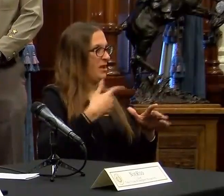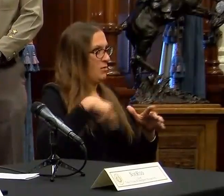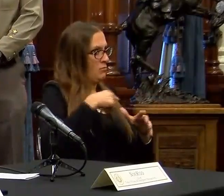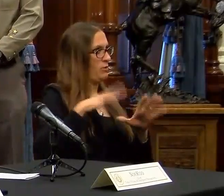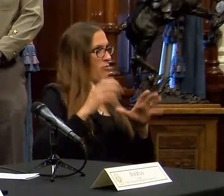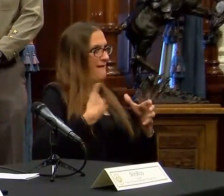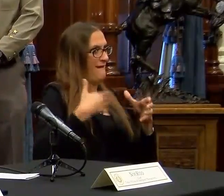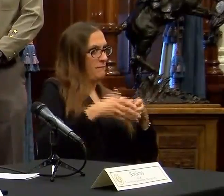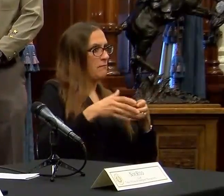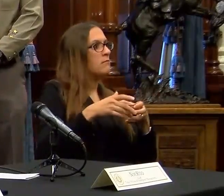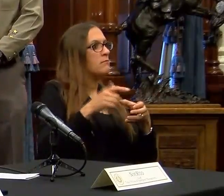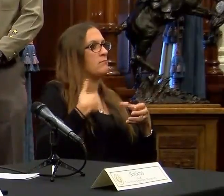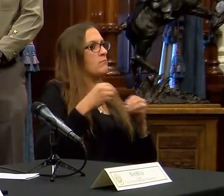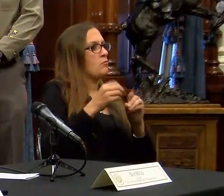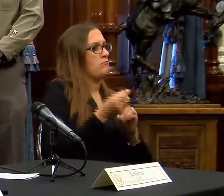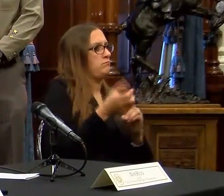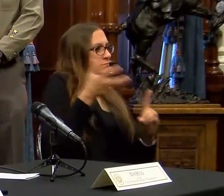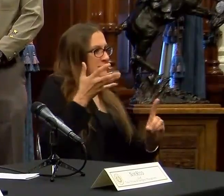our response.